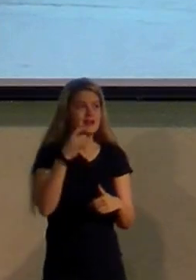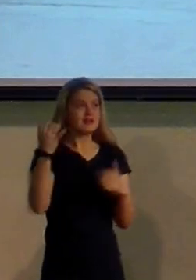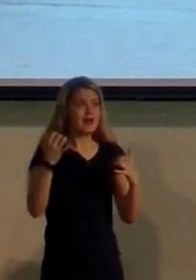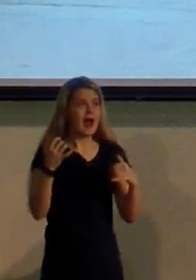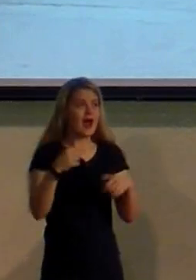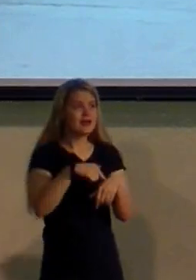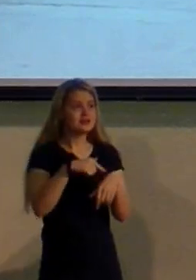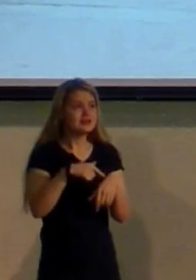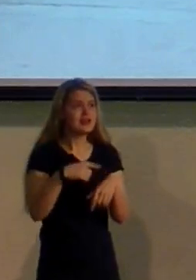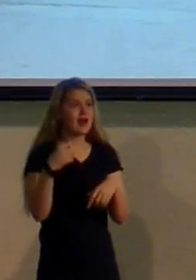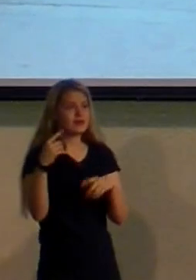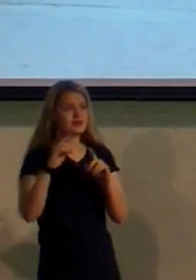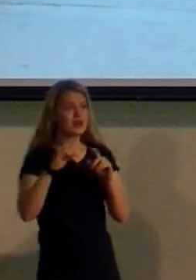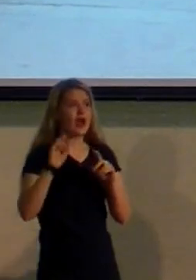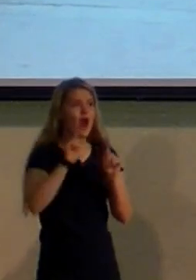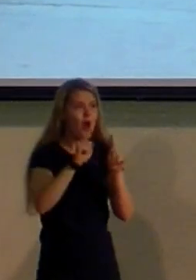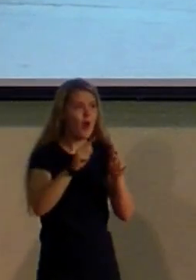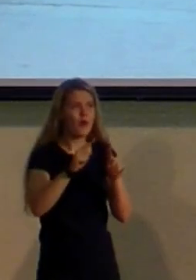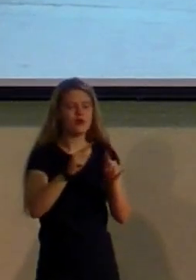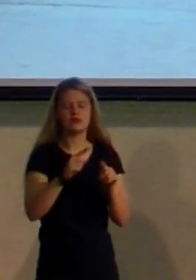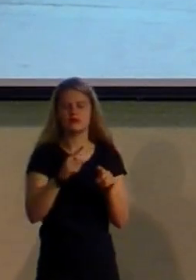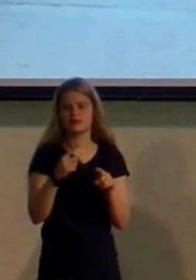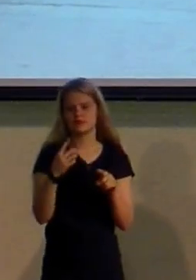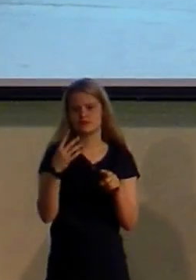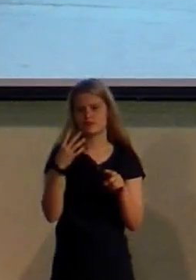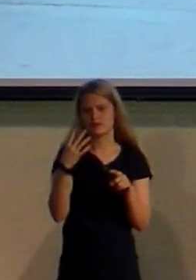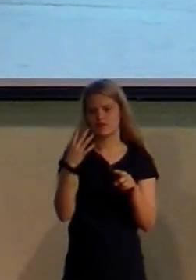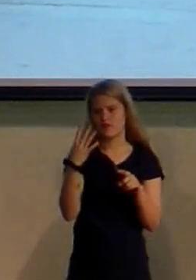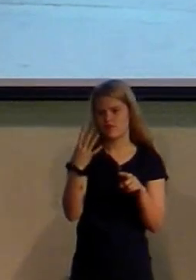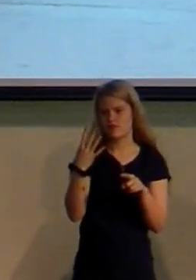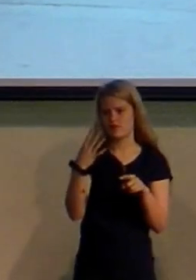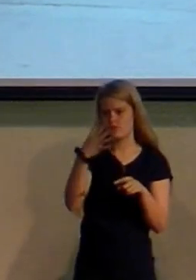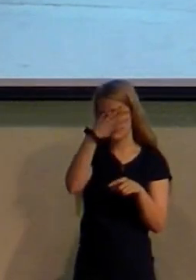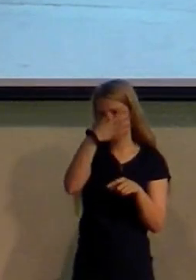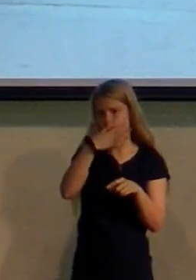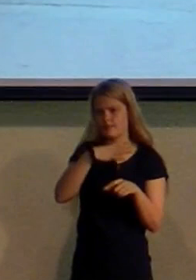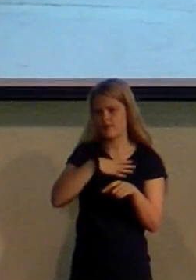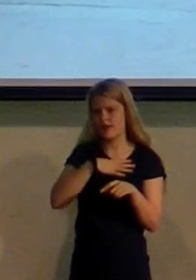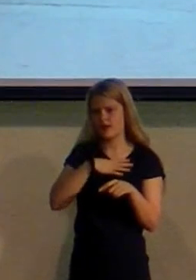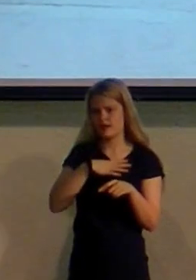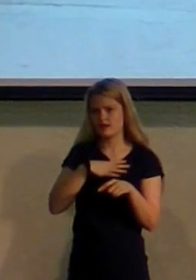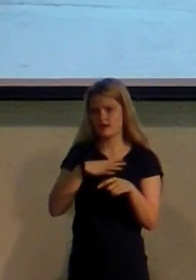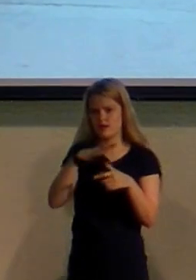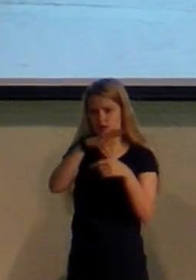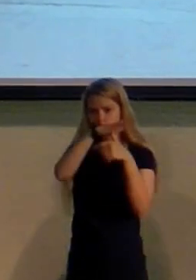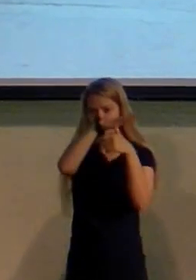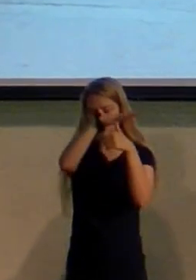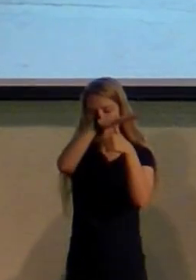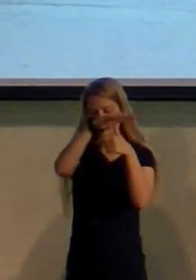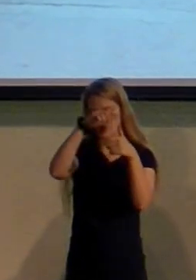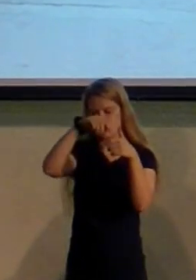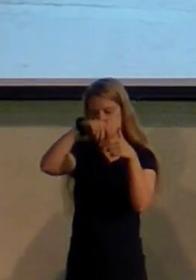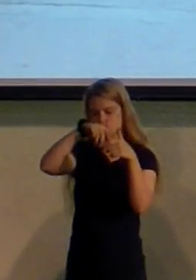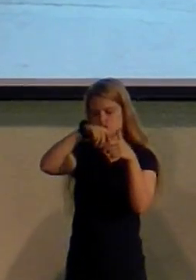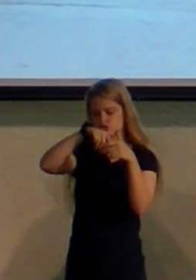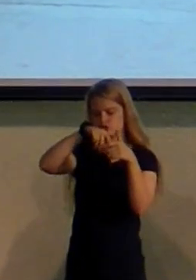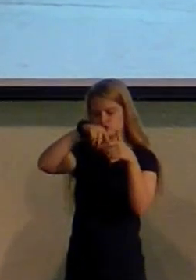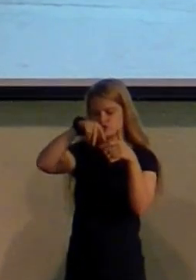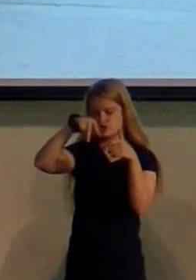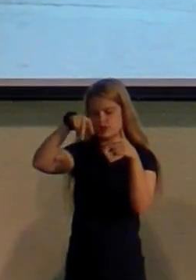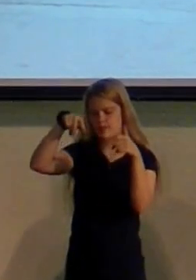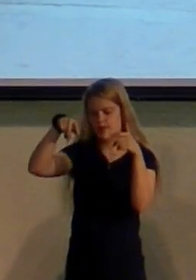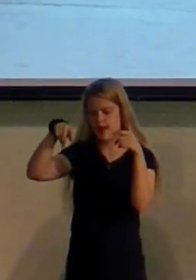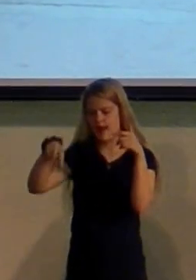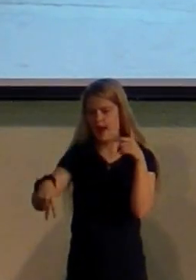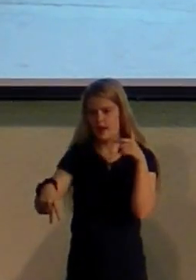Jump, jump, jump, jump." And 4 guys jump out of a helicopter that's still 100 feet in the air and land it in the